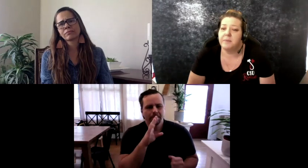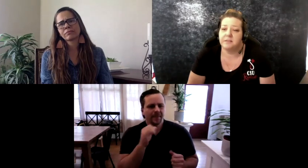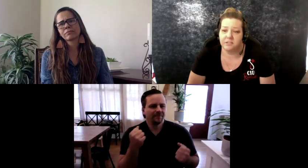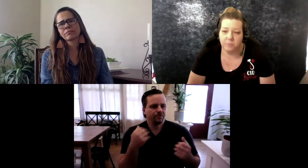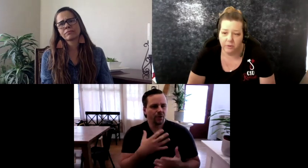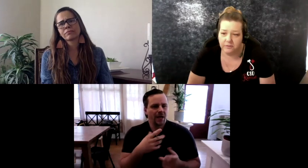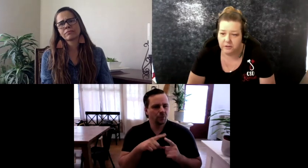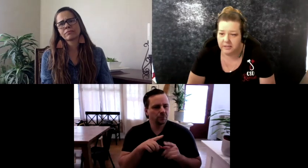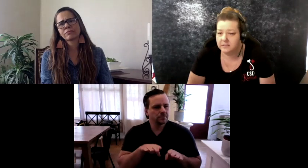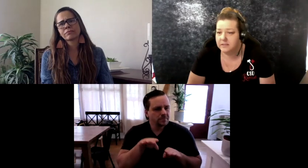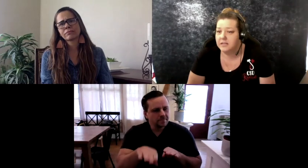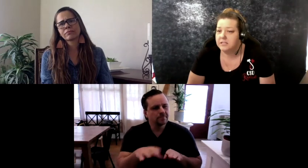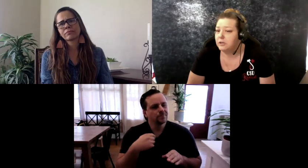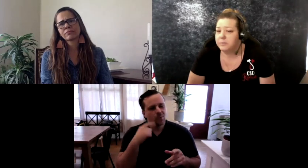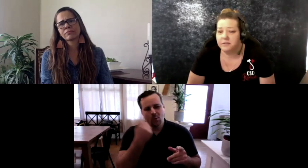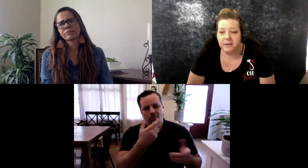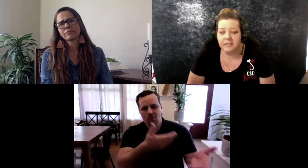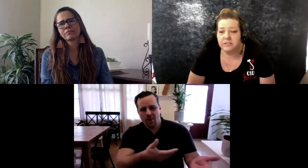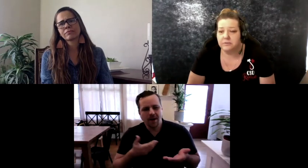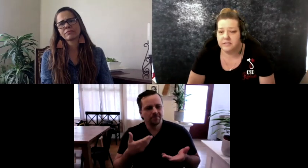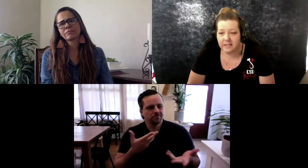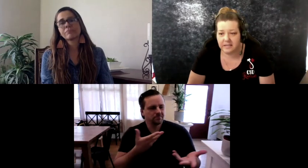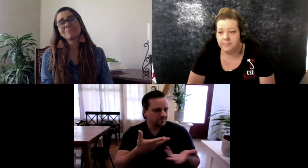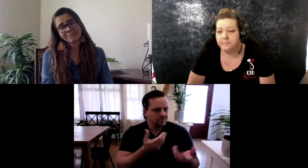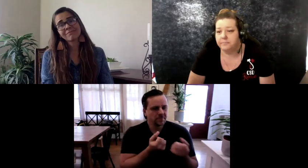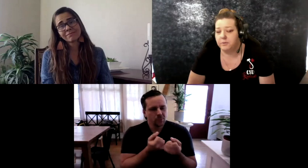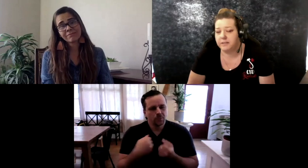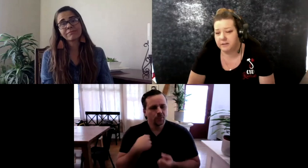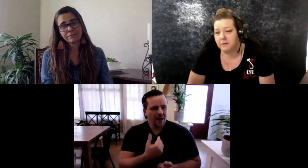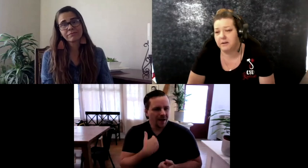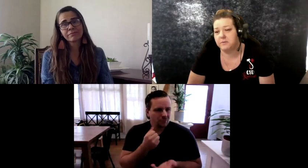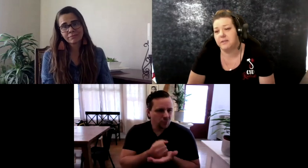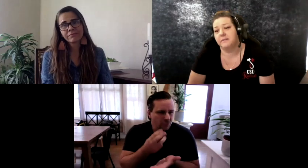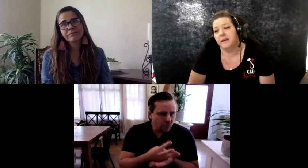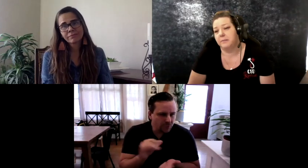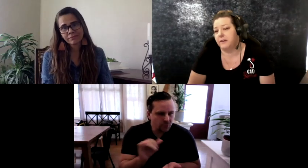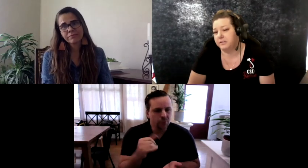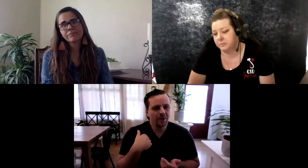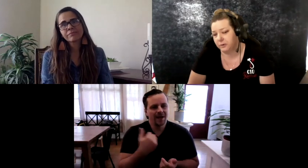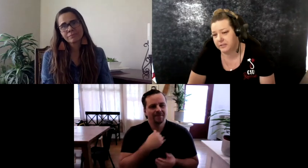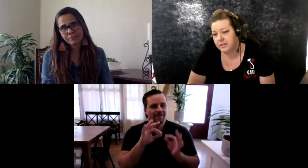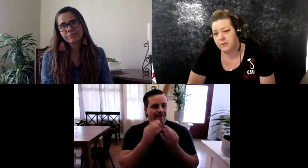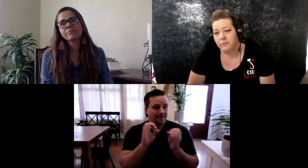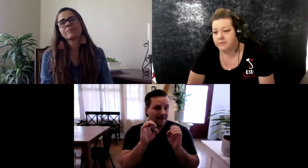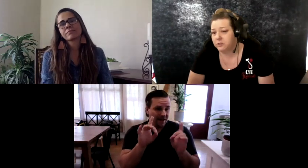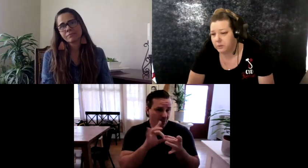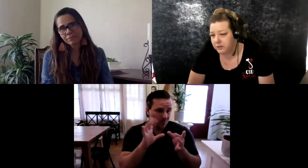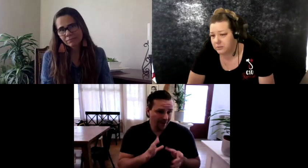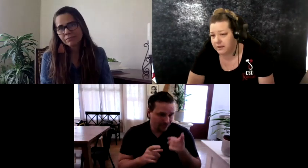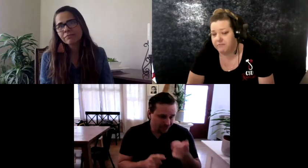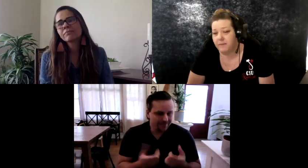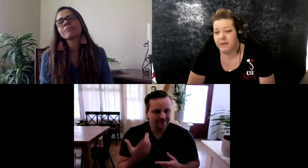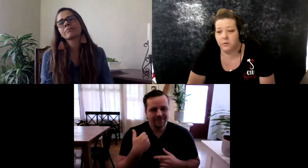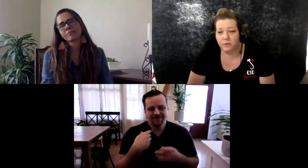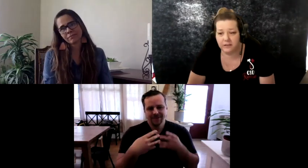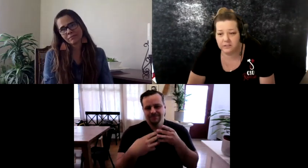the best support for your kids. Don't be afraid to take a step. We will definitely welcome you in and provide you support. We have social workers, we